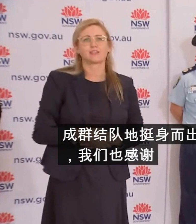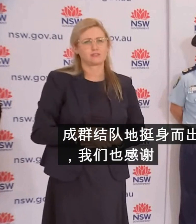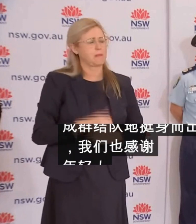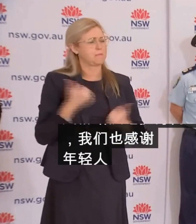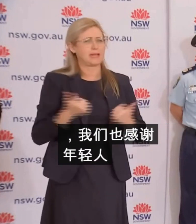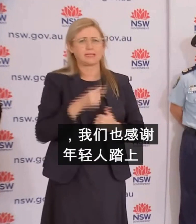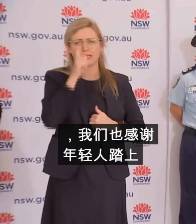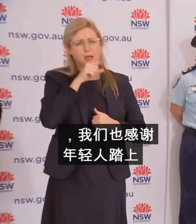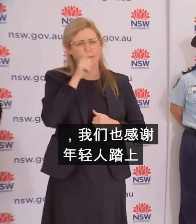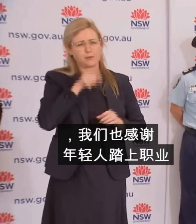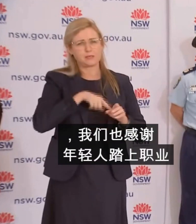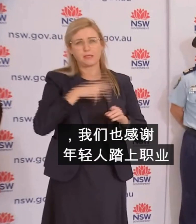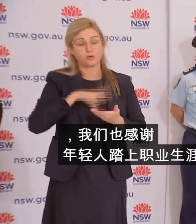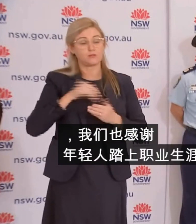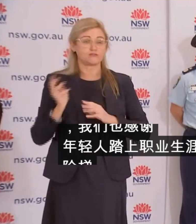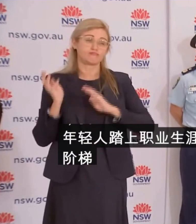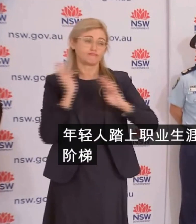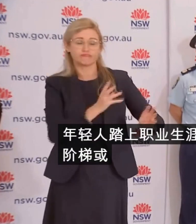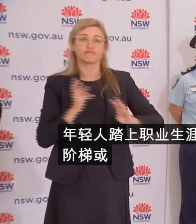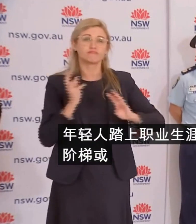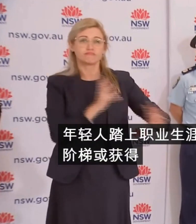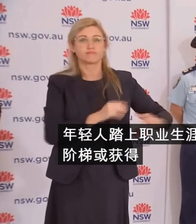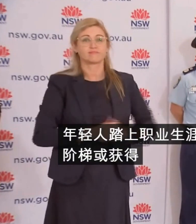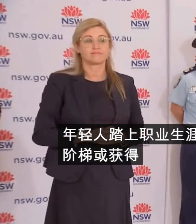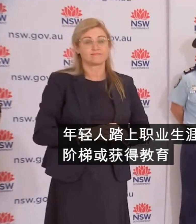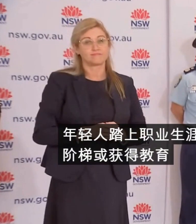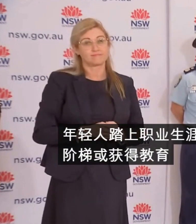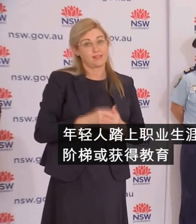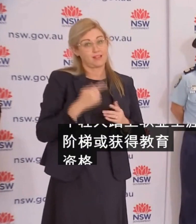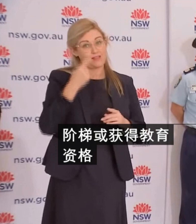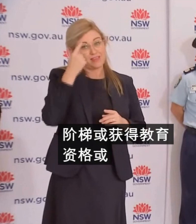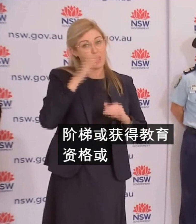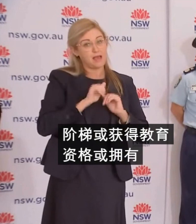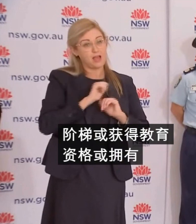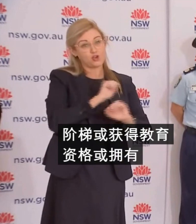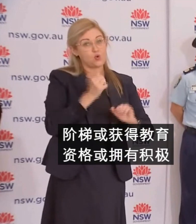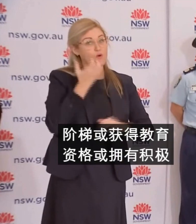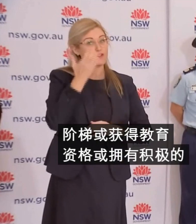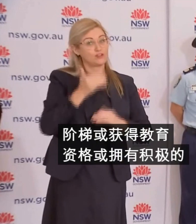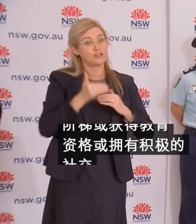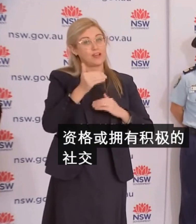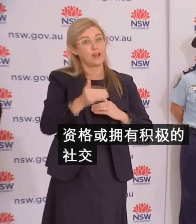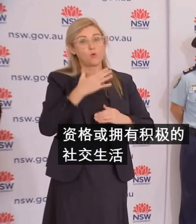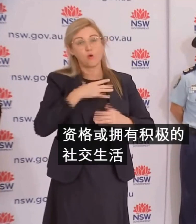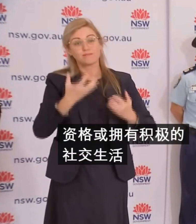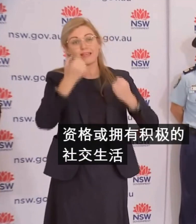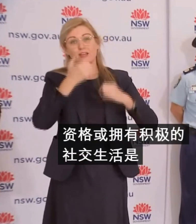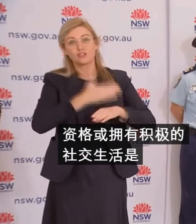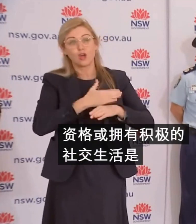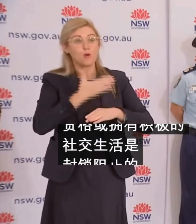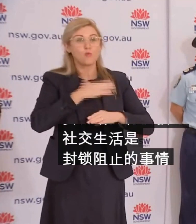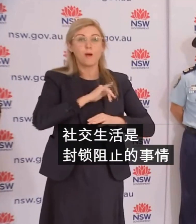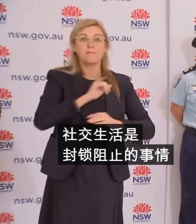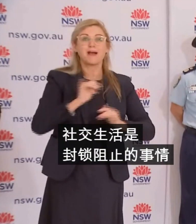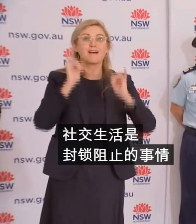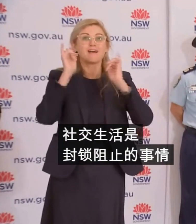appreciate that for young people, getting the foot in the career ladder or getting your education qualification or having an active social life are things that the